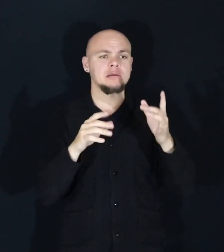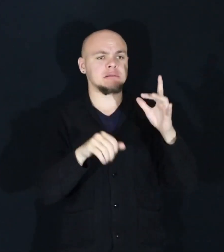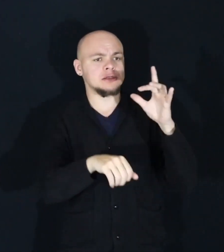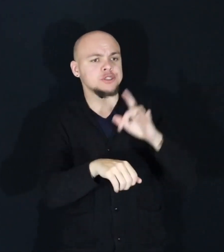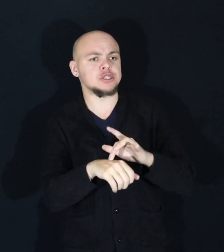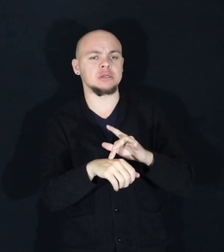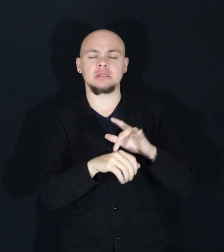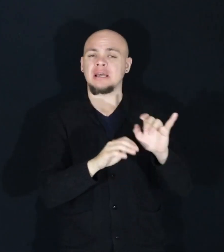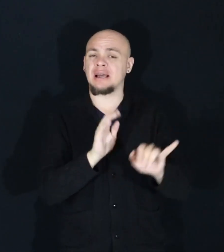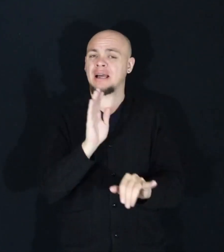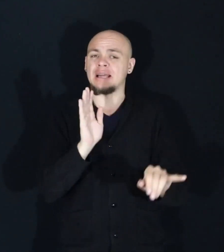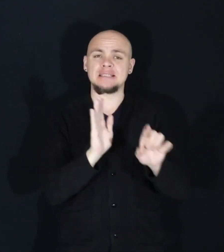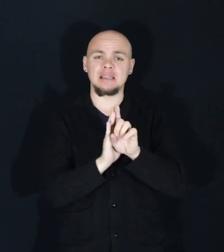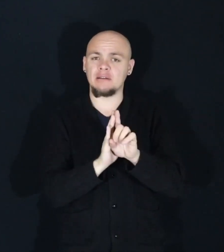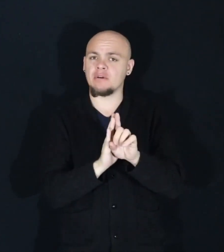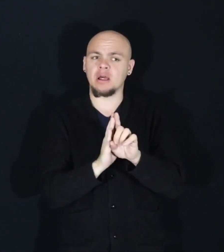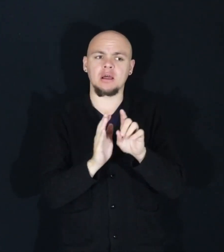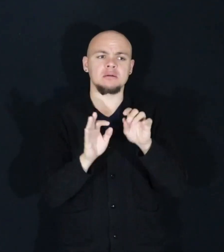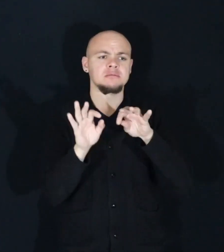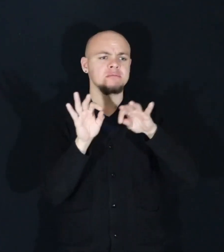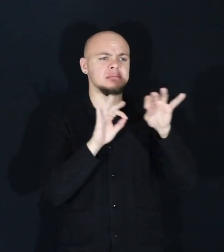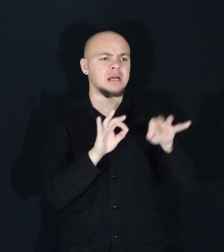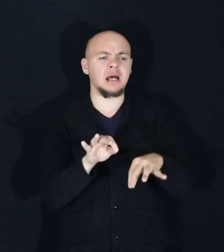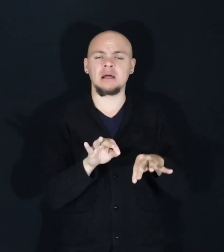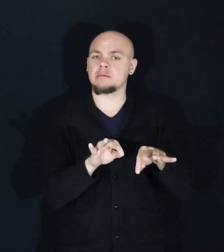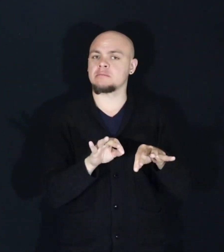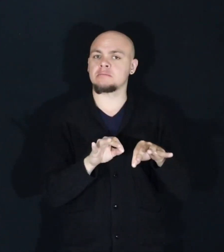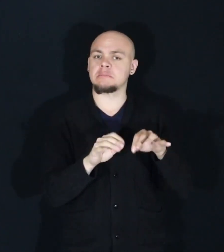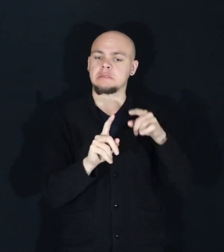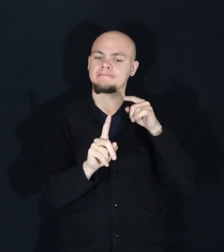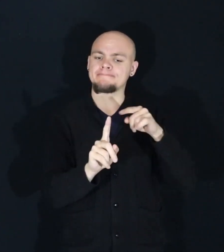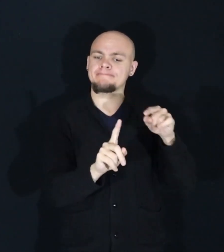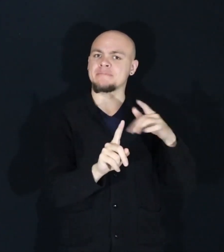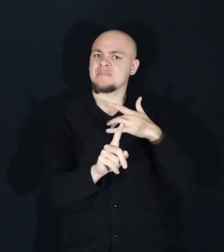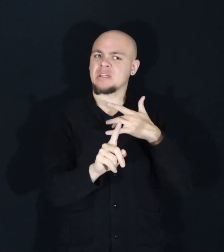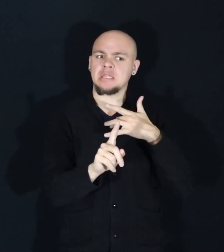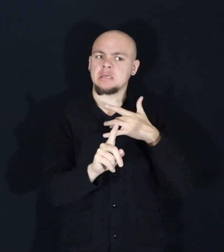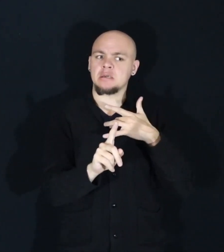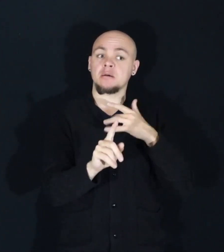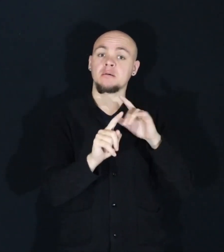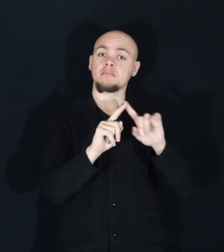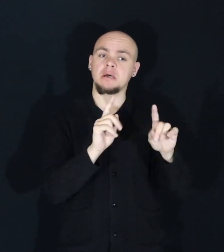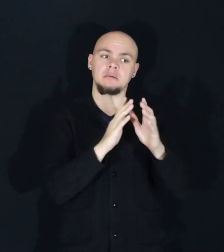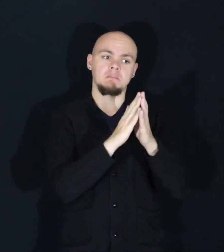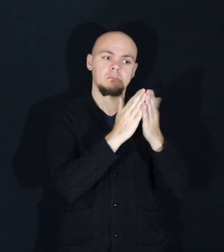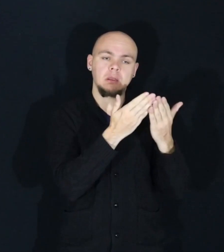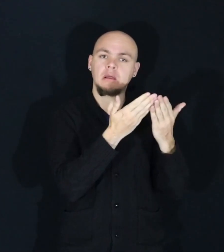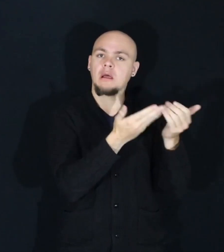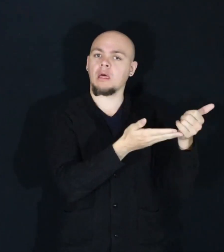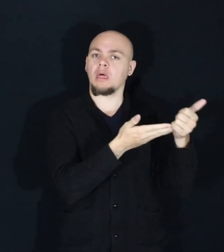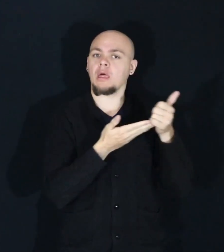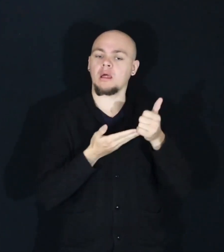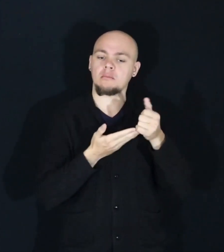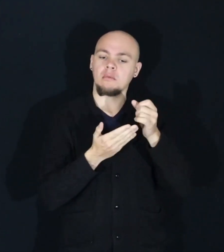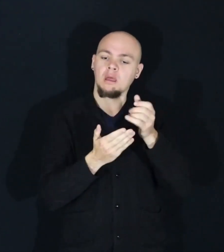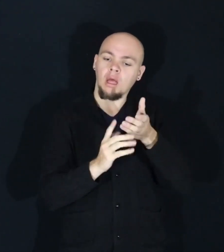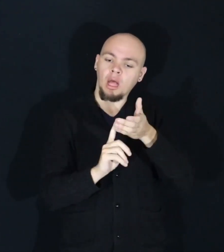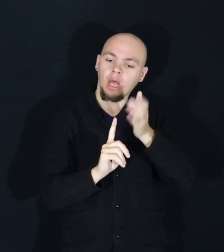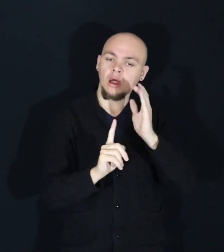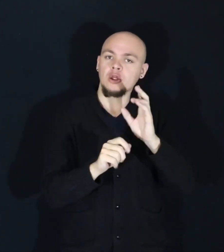couldn't identify them or relate them to meaning because I didn't know what they were. But books allowed me to uncover the answers with